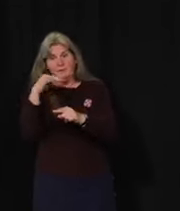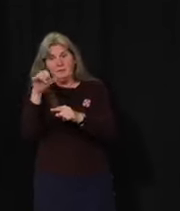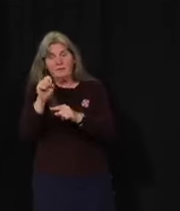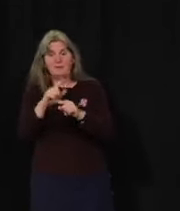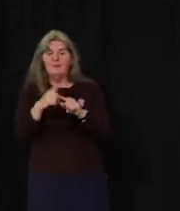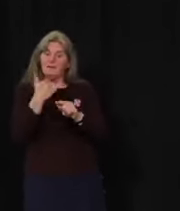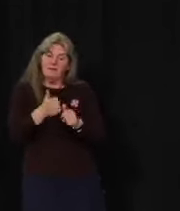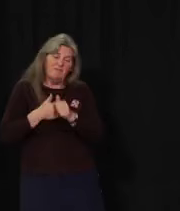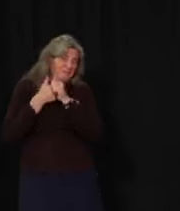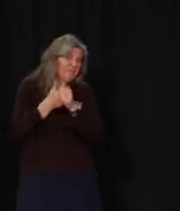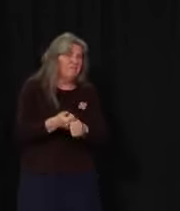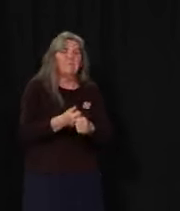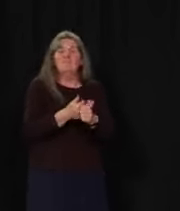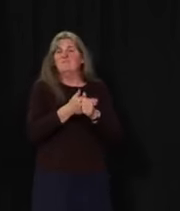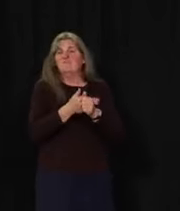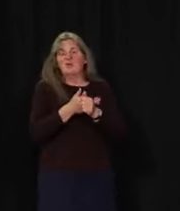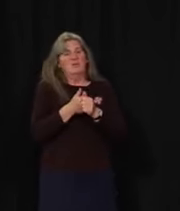line, which is we have to